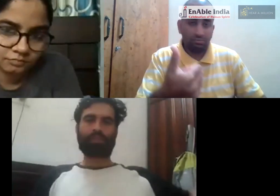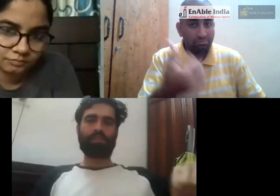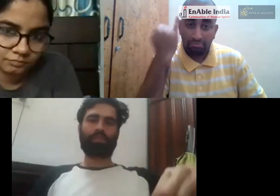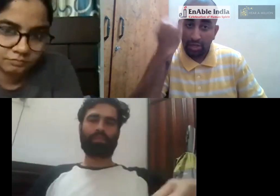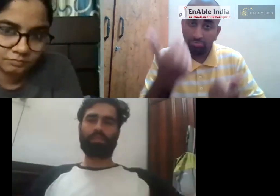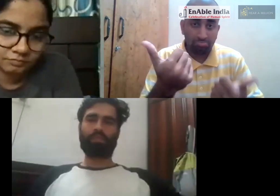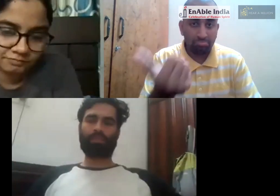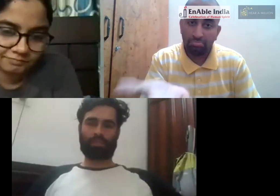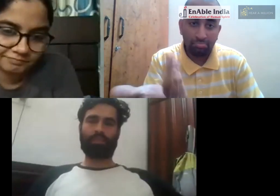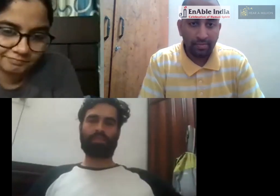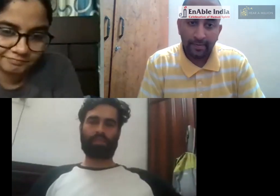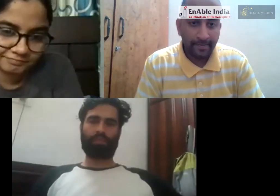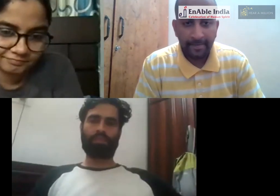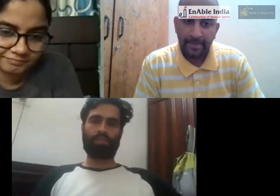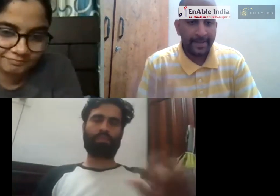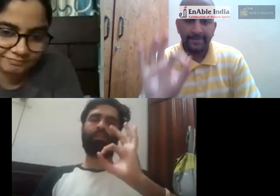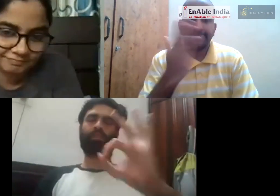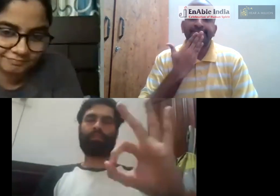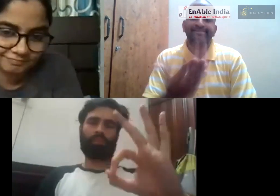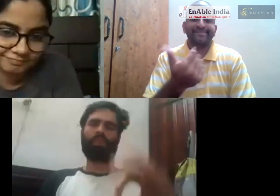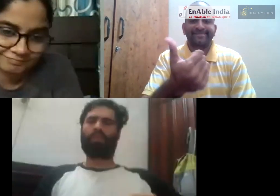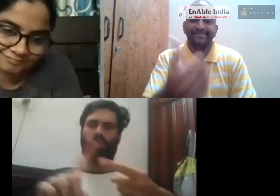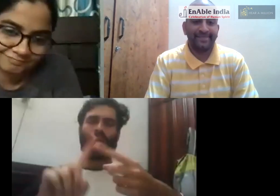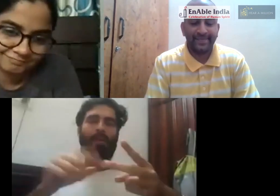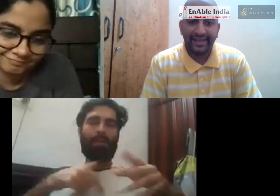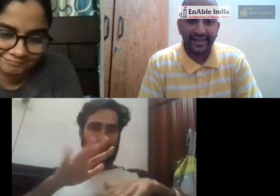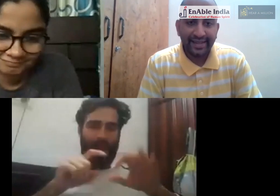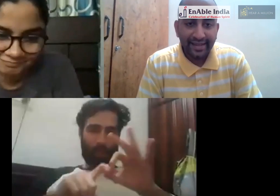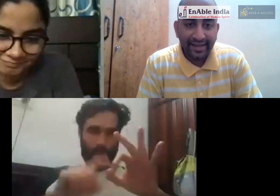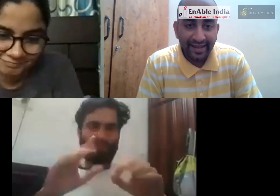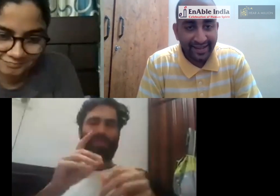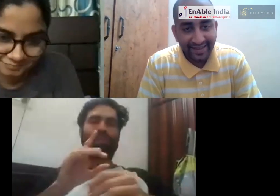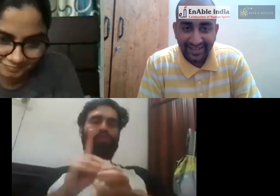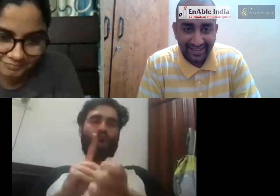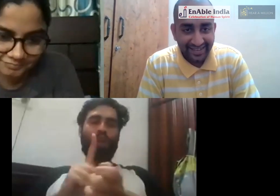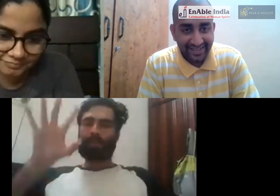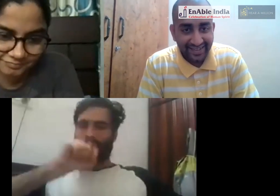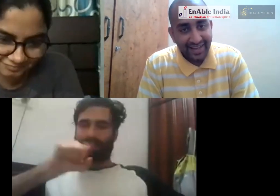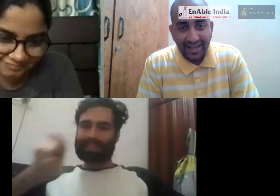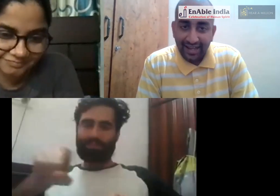We do not have the option to add the video, but yeah, you can still put the YouTube link.